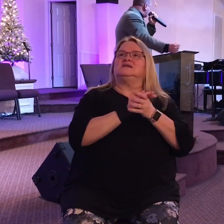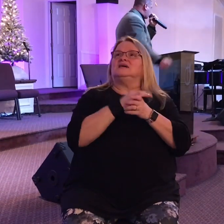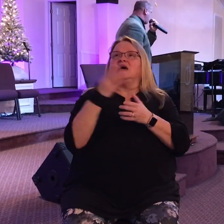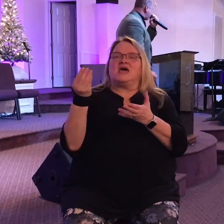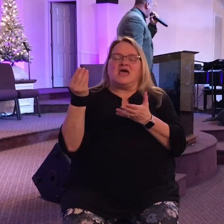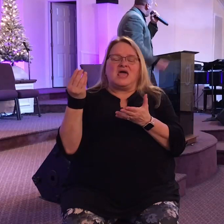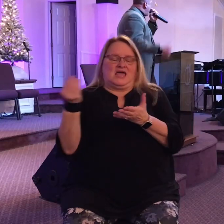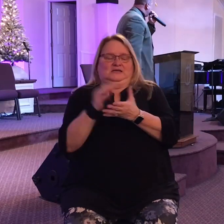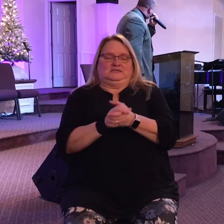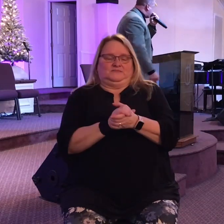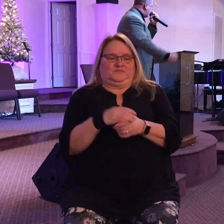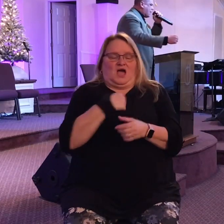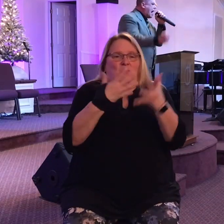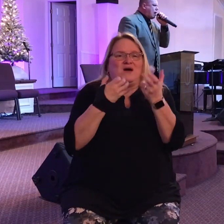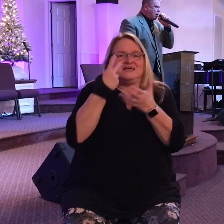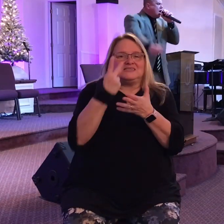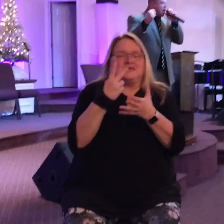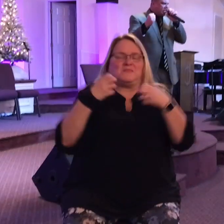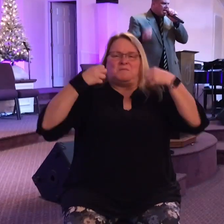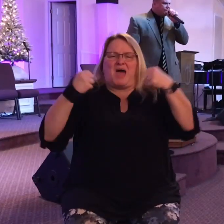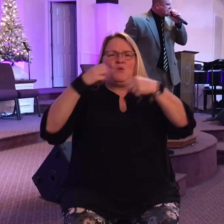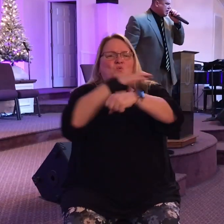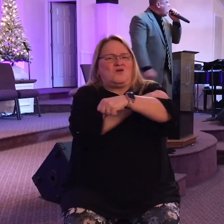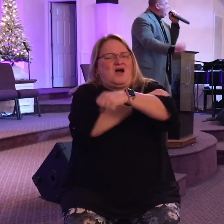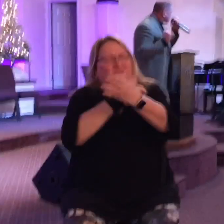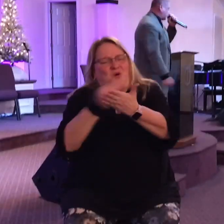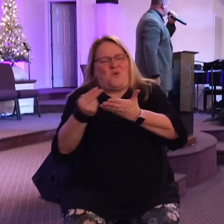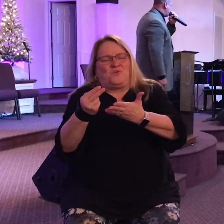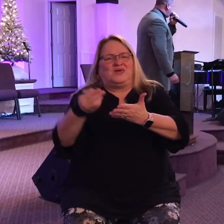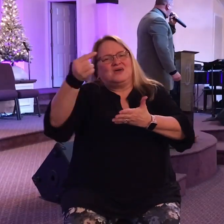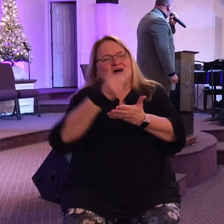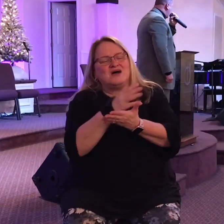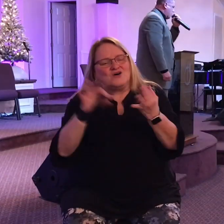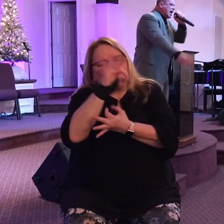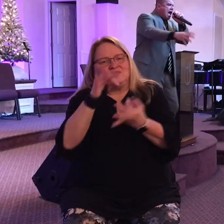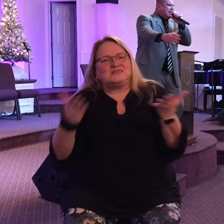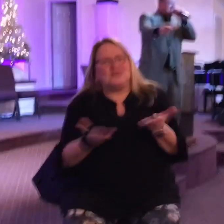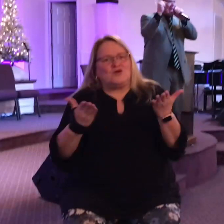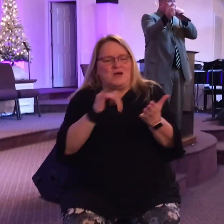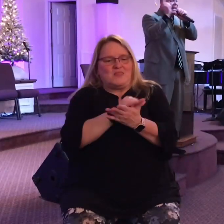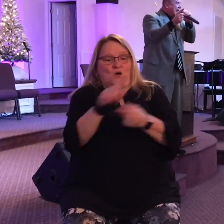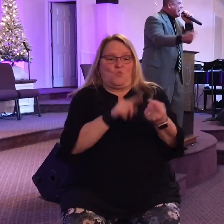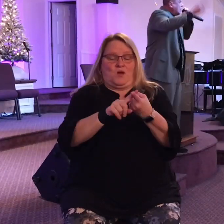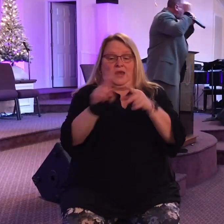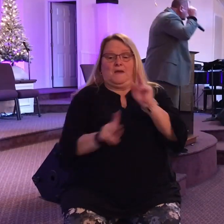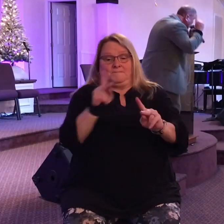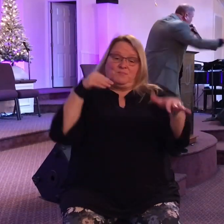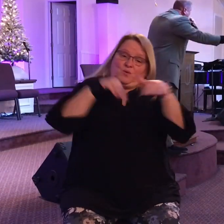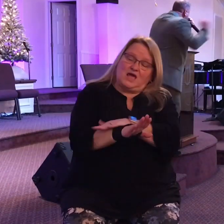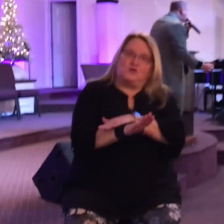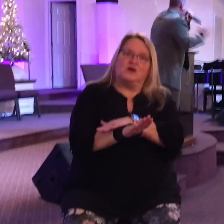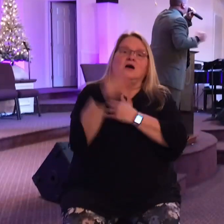in, they tremble beneath the power of the convicting awesomeness of the Holy Ghost. And they say, I need